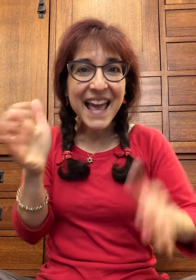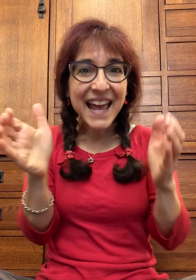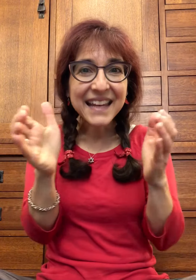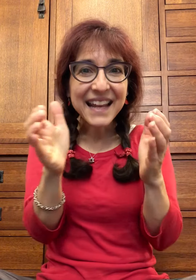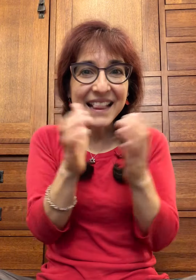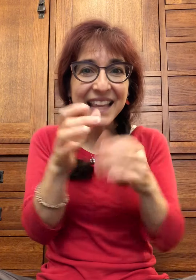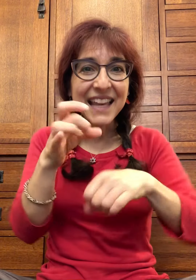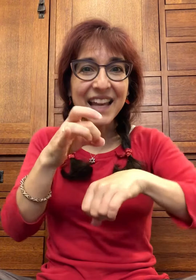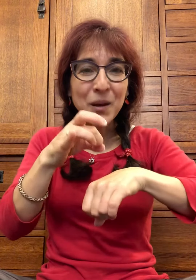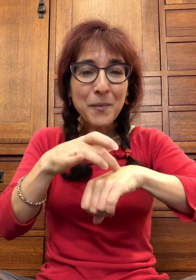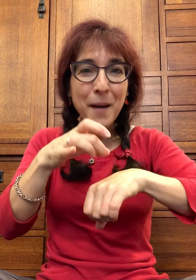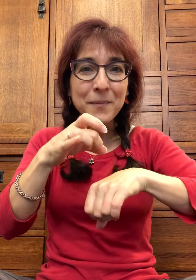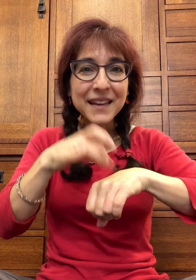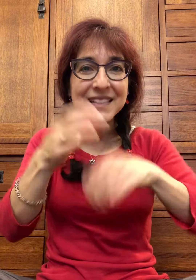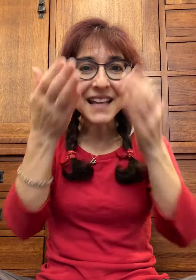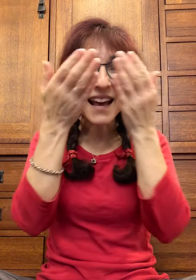10 little pumpkins on